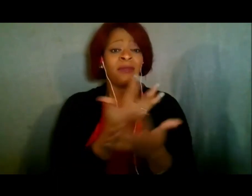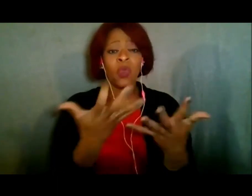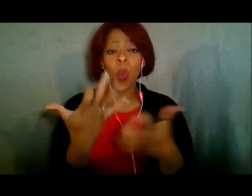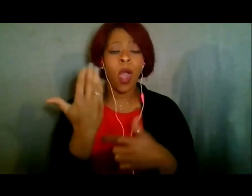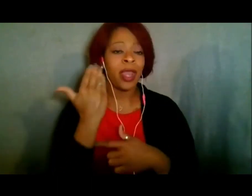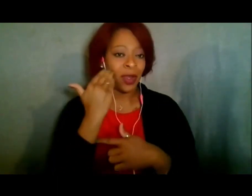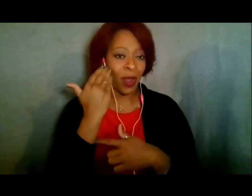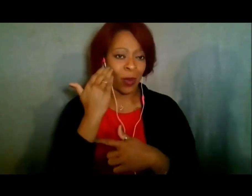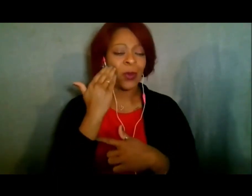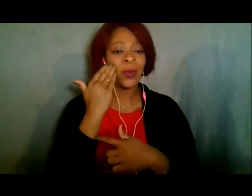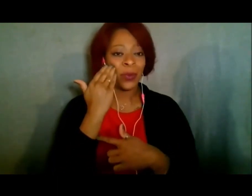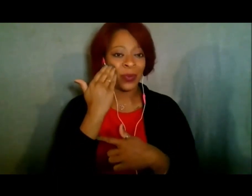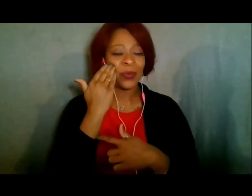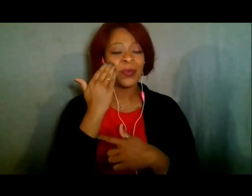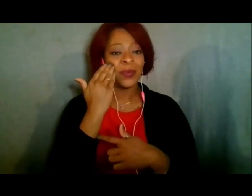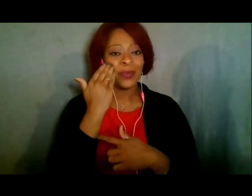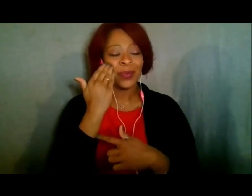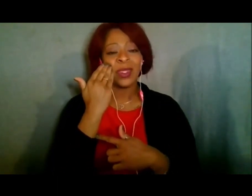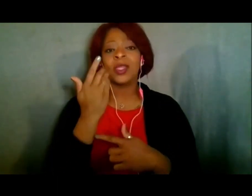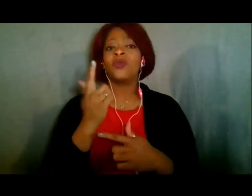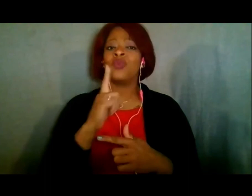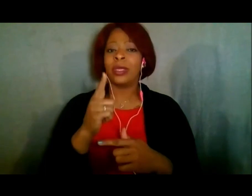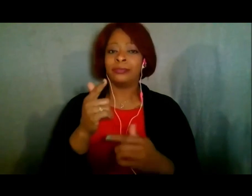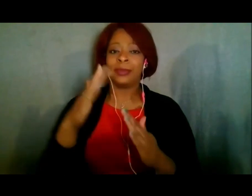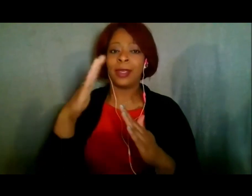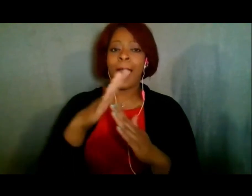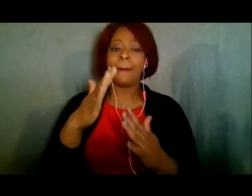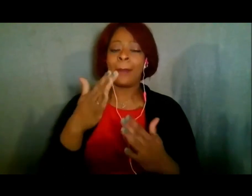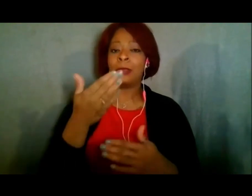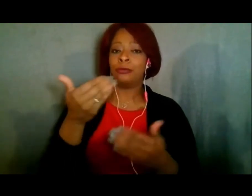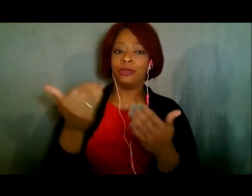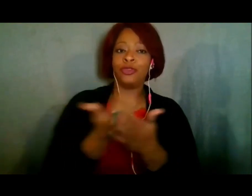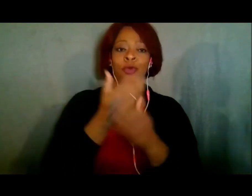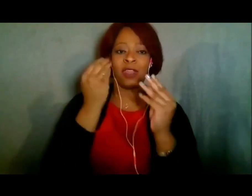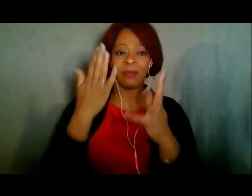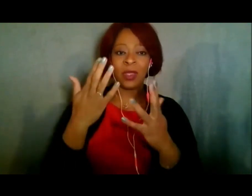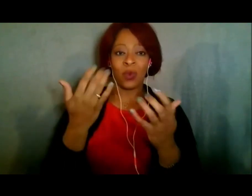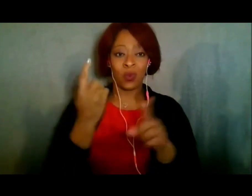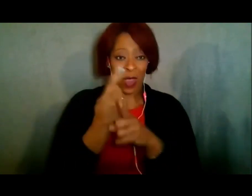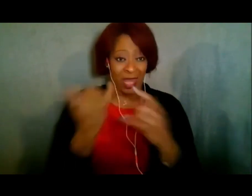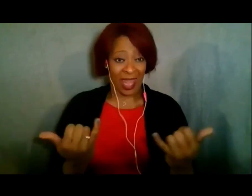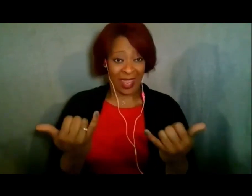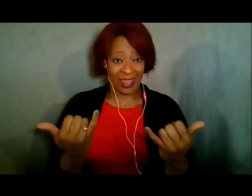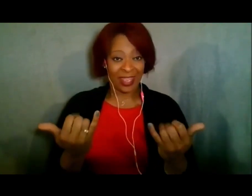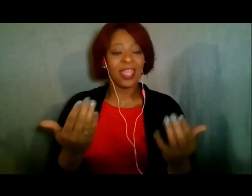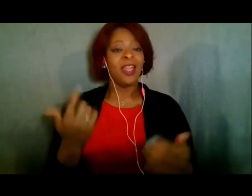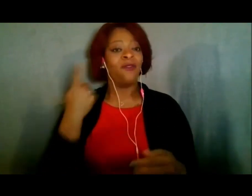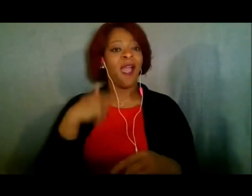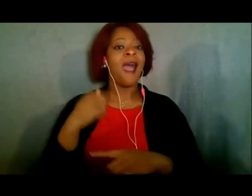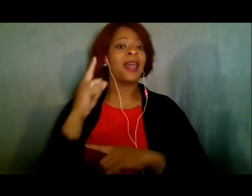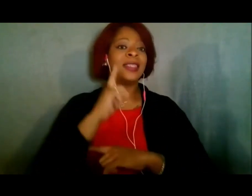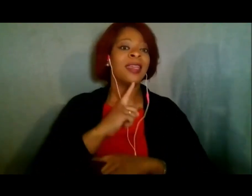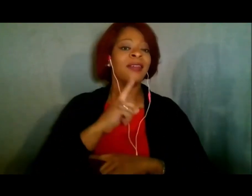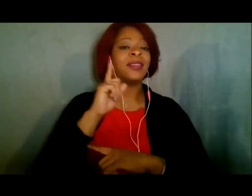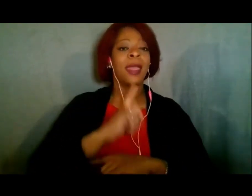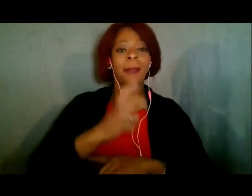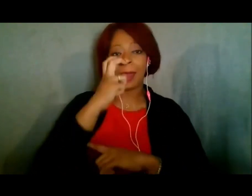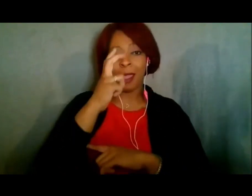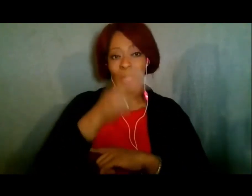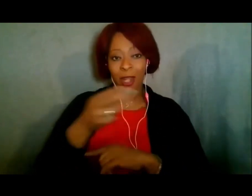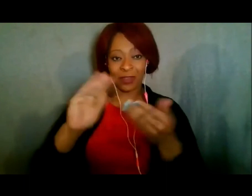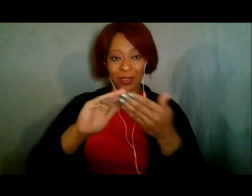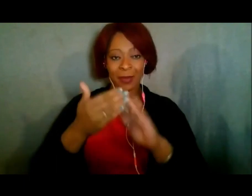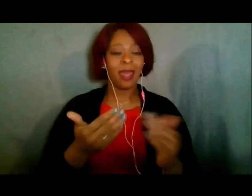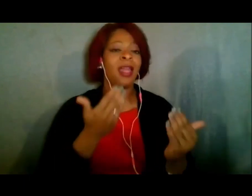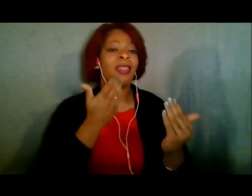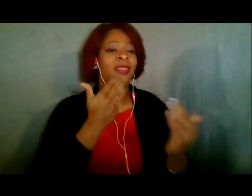know, the latest and greatest information right here, right now, just for our deaf, blind, and hard of hearing communities. Thank